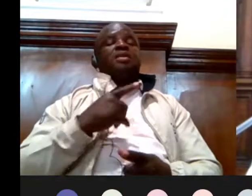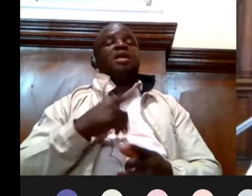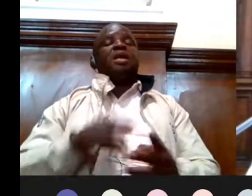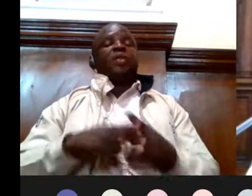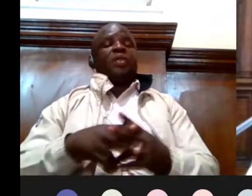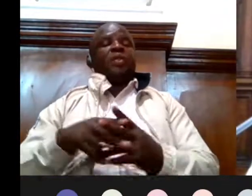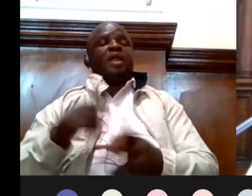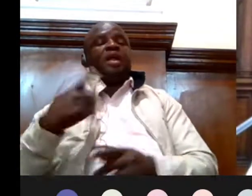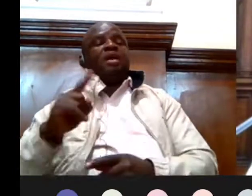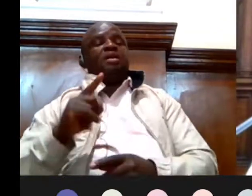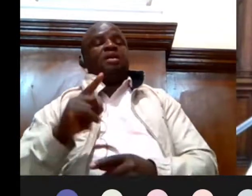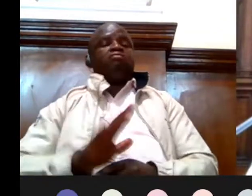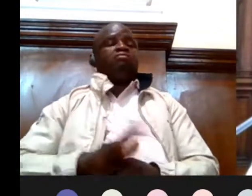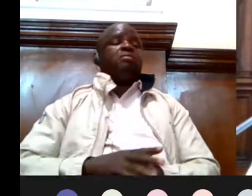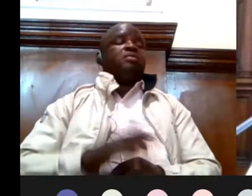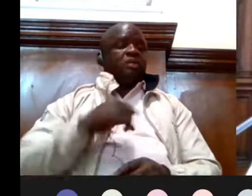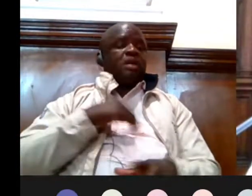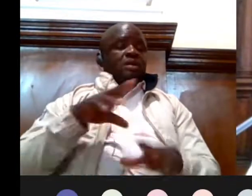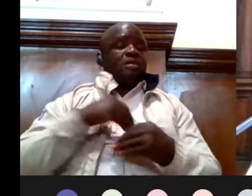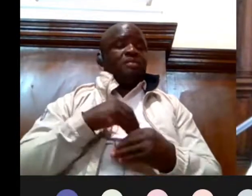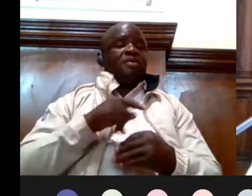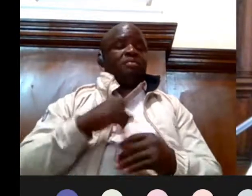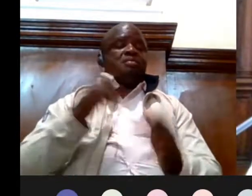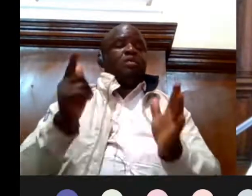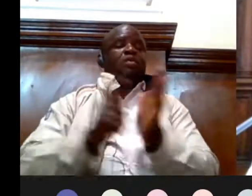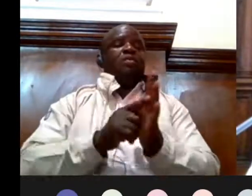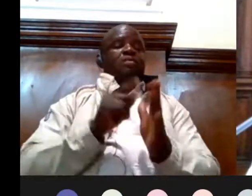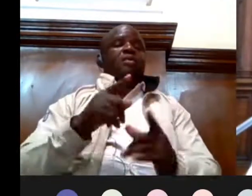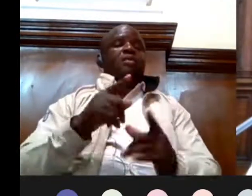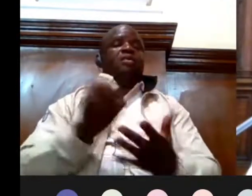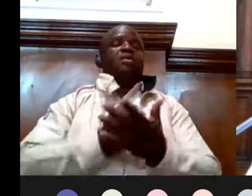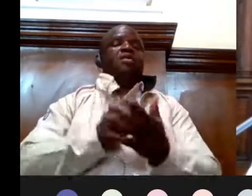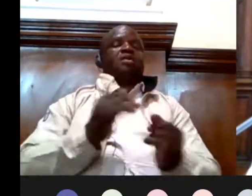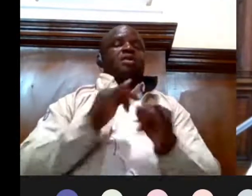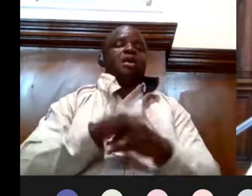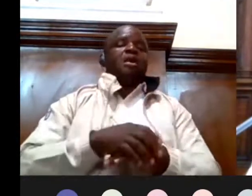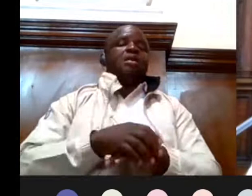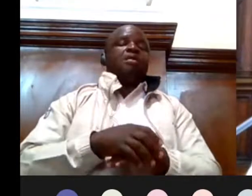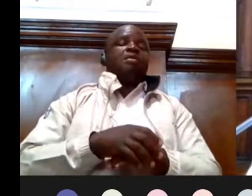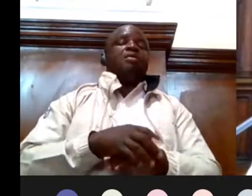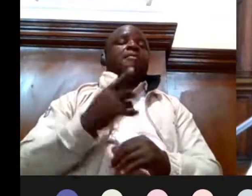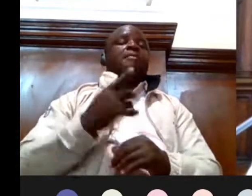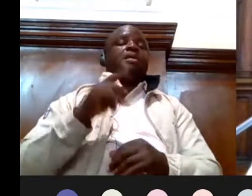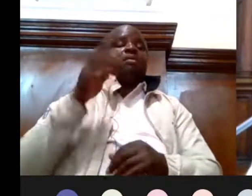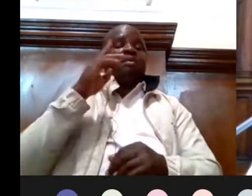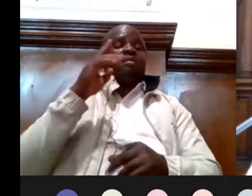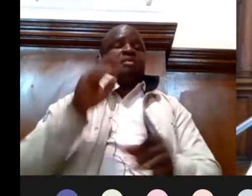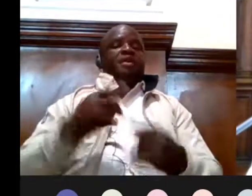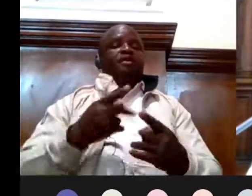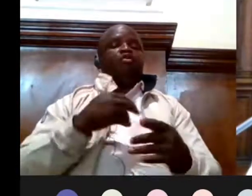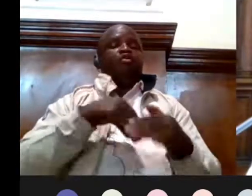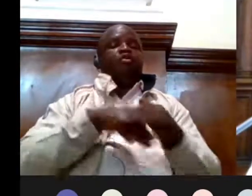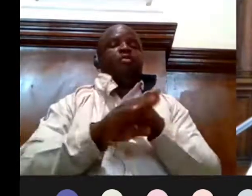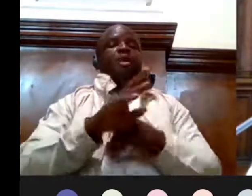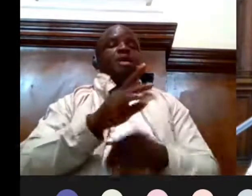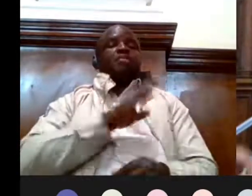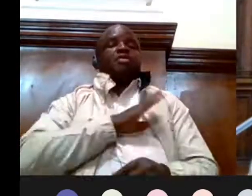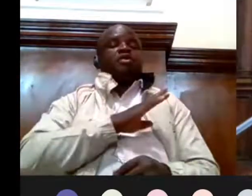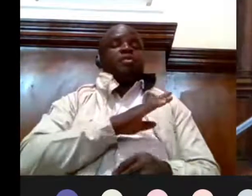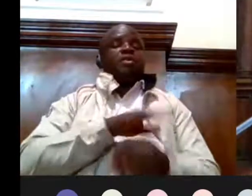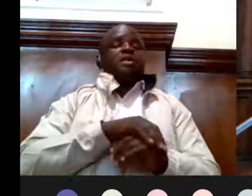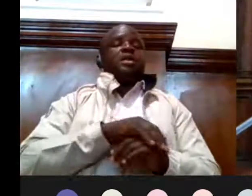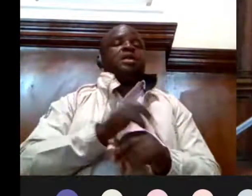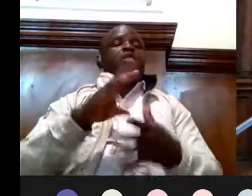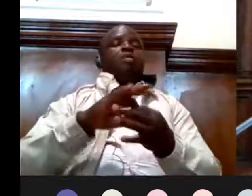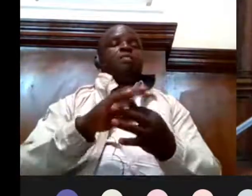and siyavuma nani uba the umthetho mawuthathelwe ingqalelo, but also you cannot deploy